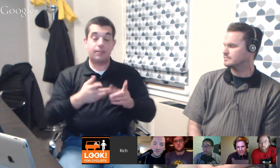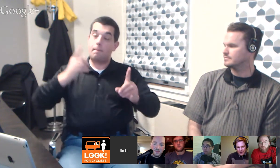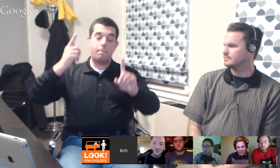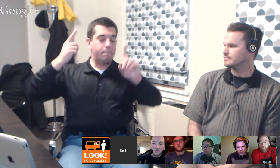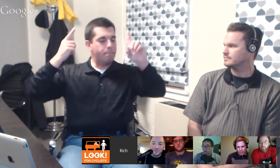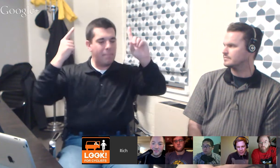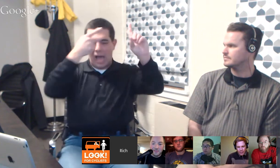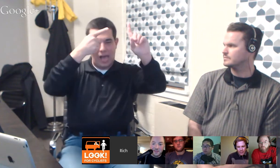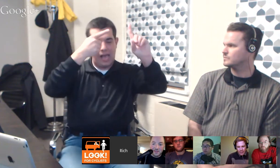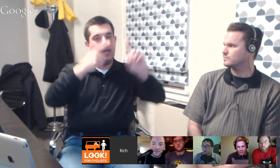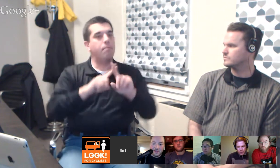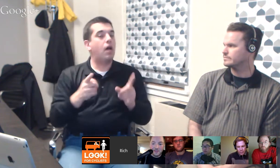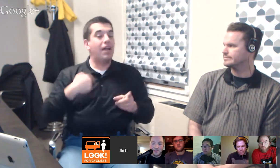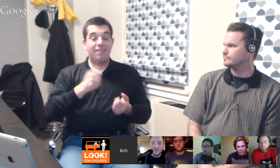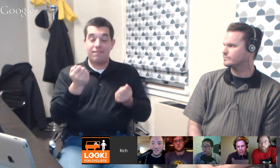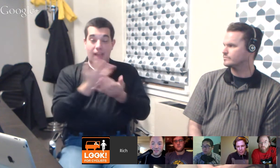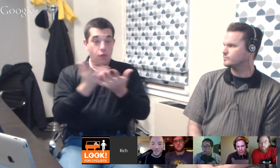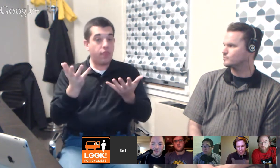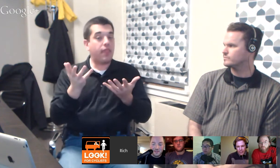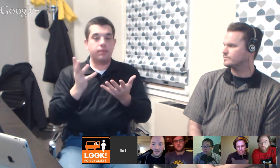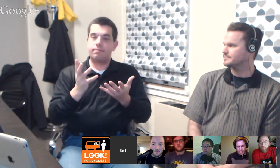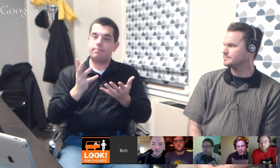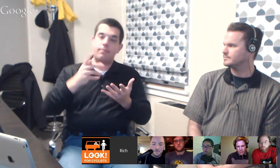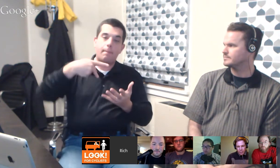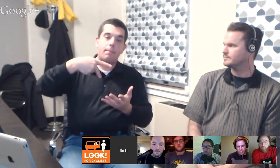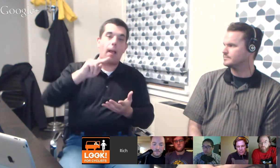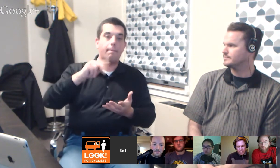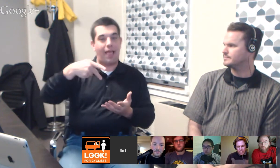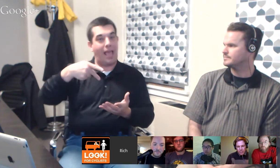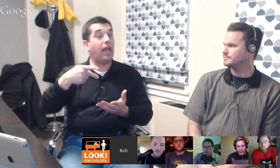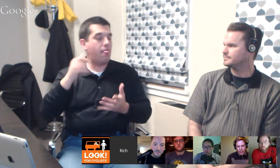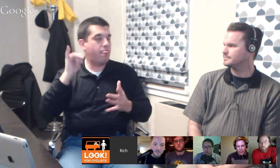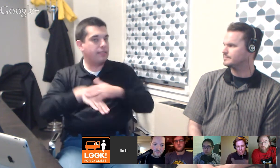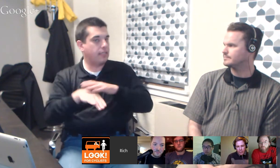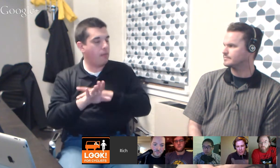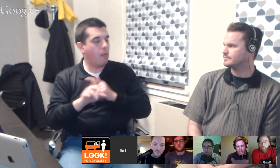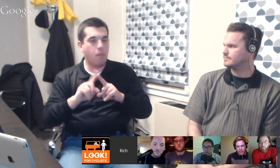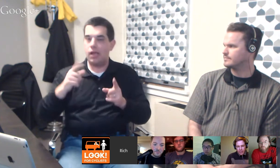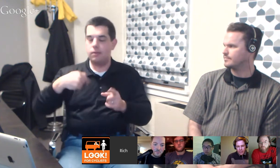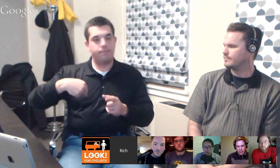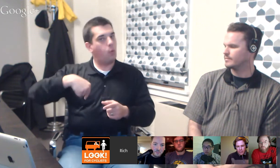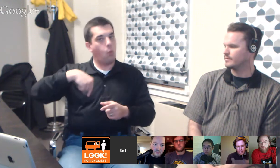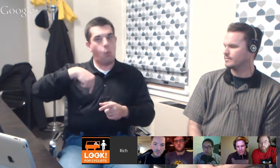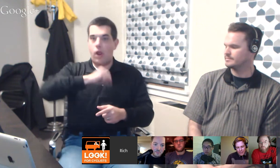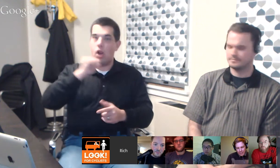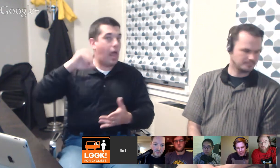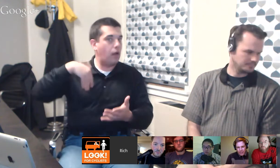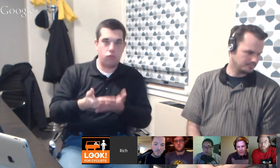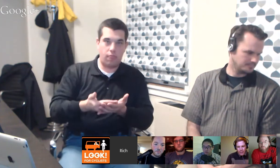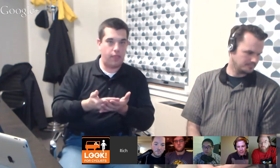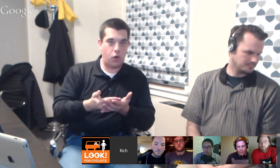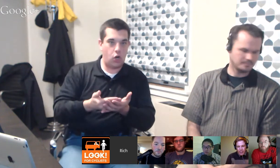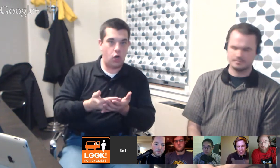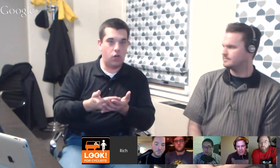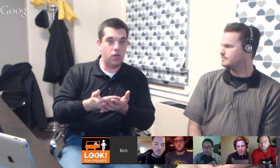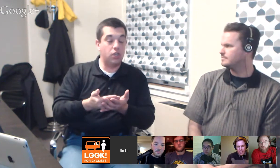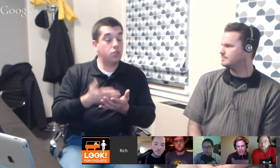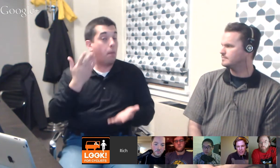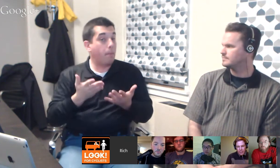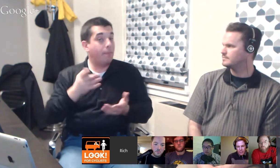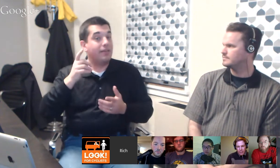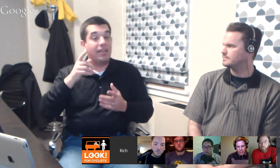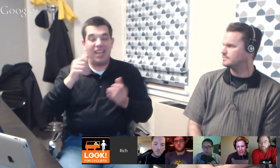mean, if we could everything we just plug and play and it was accessible, but I don't think we're ever going to get there. So a developer has to